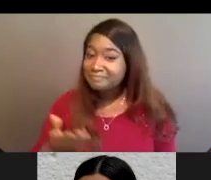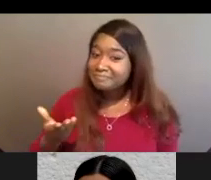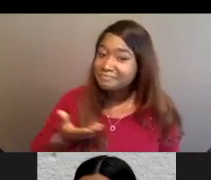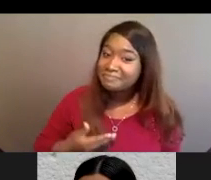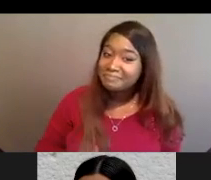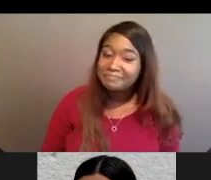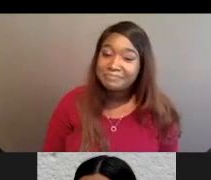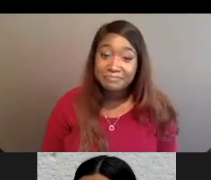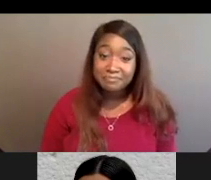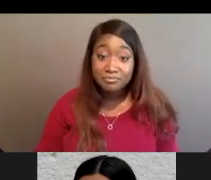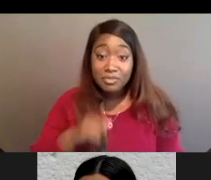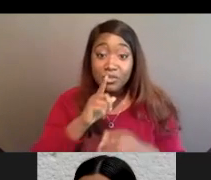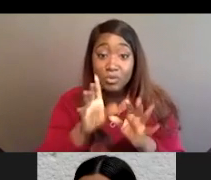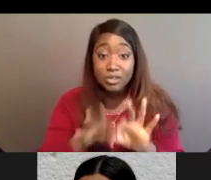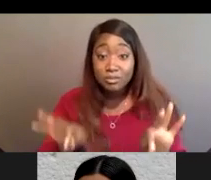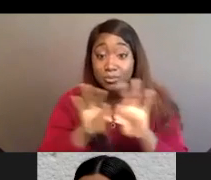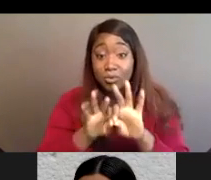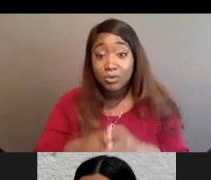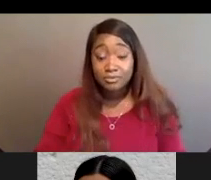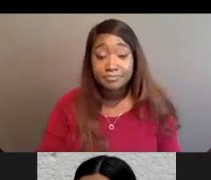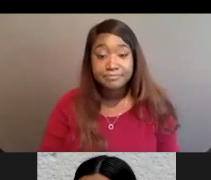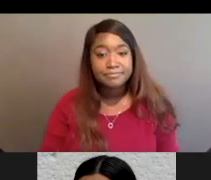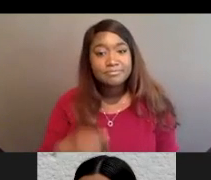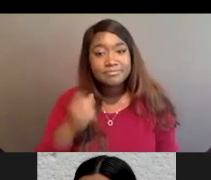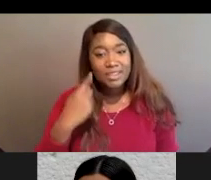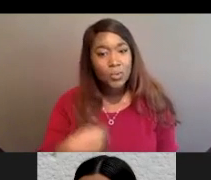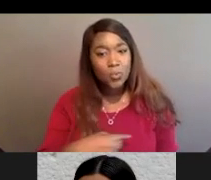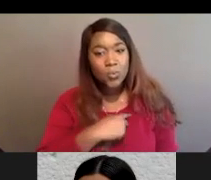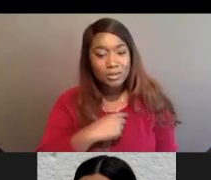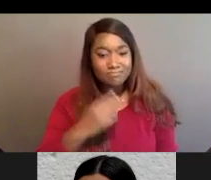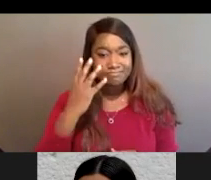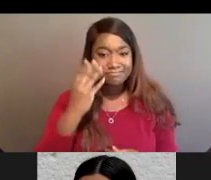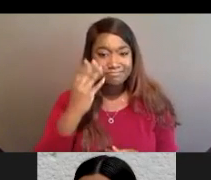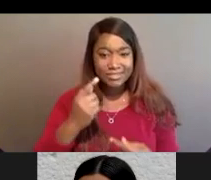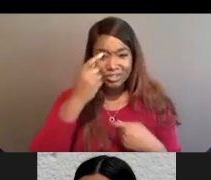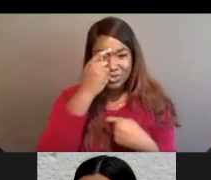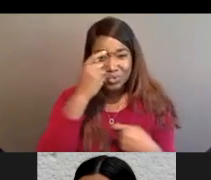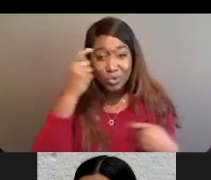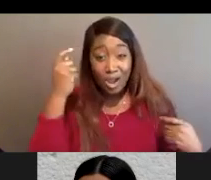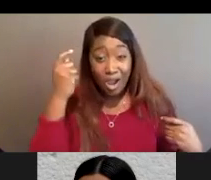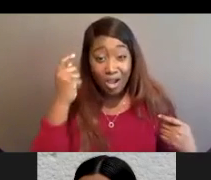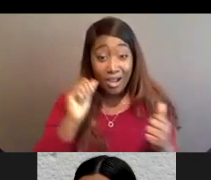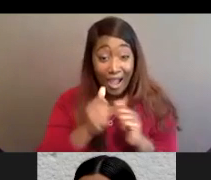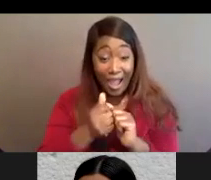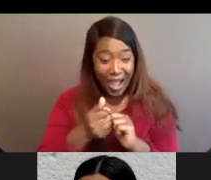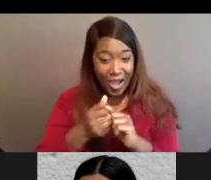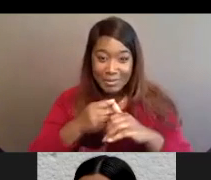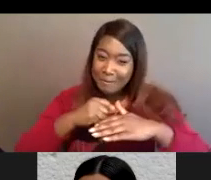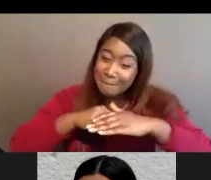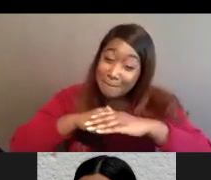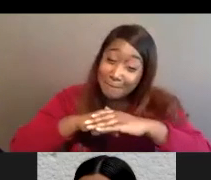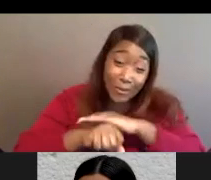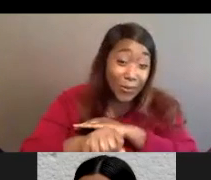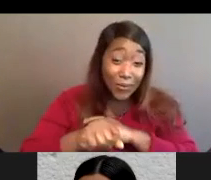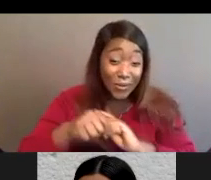Really important. We are traumatized by our very birth.